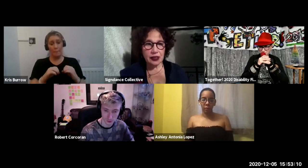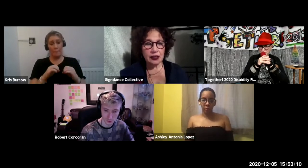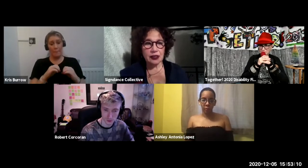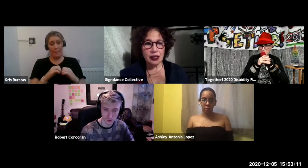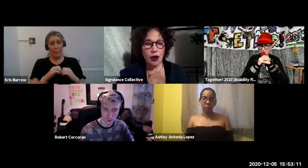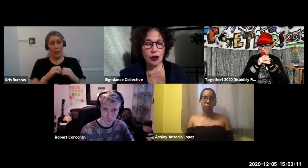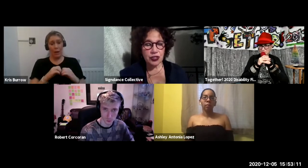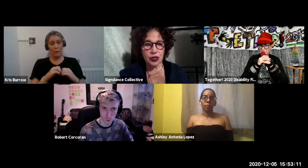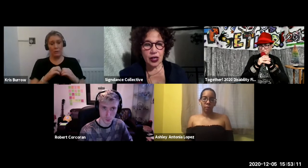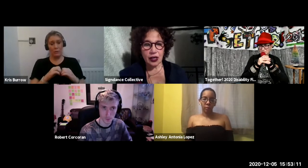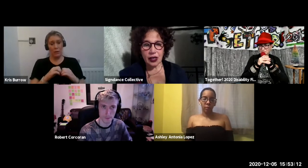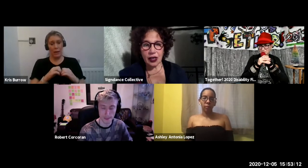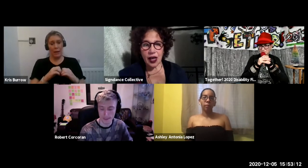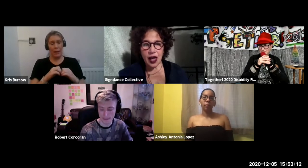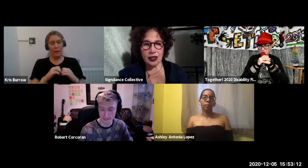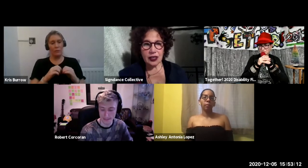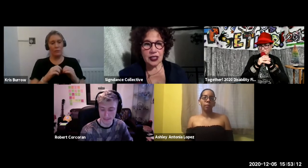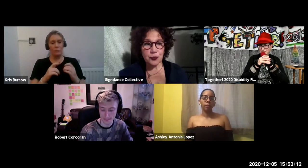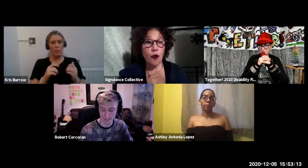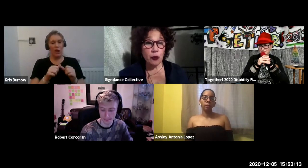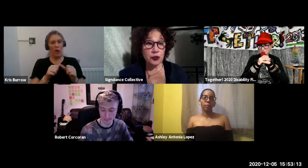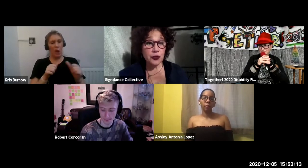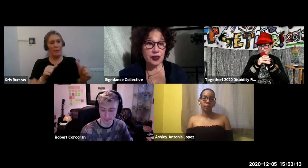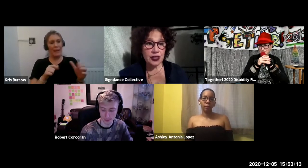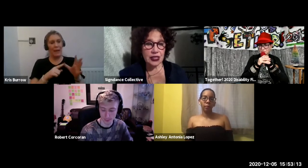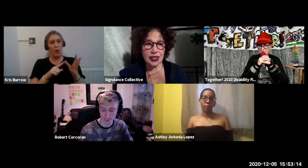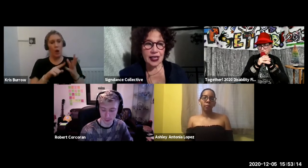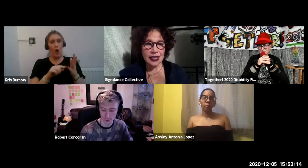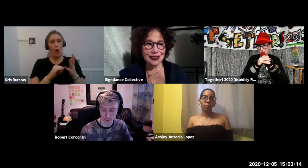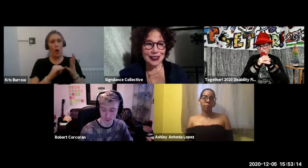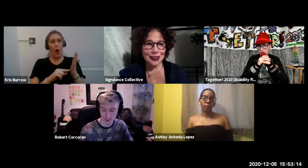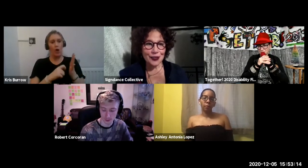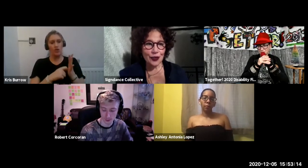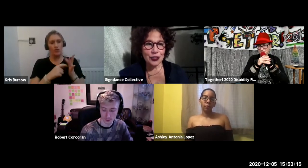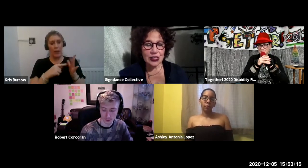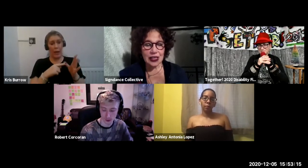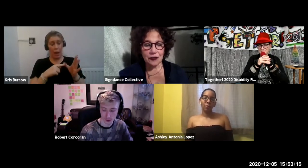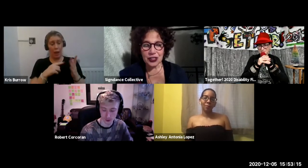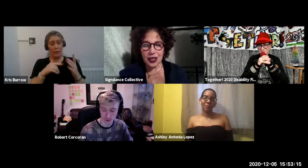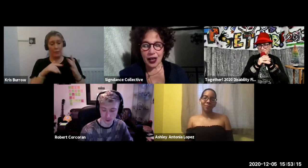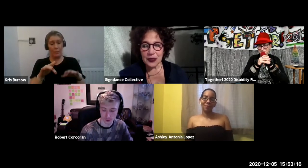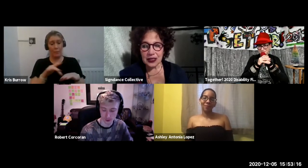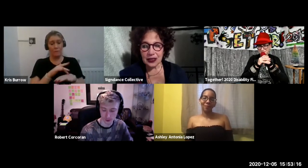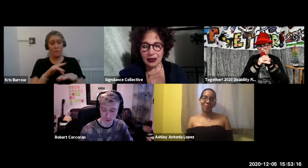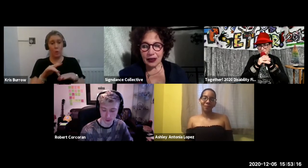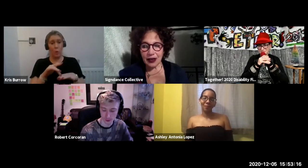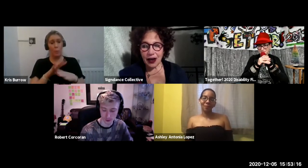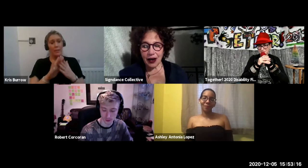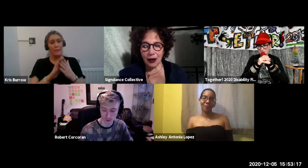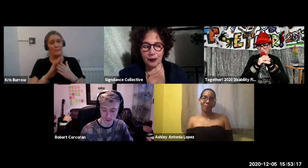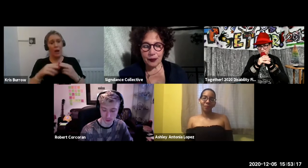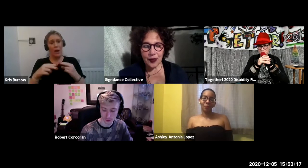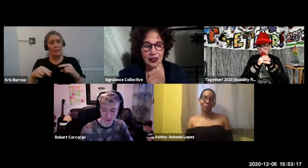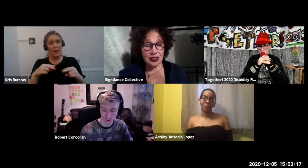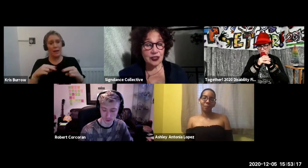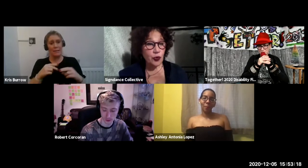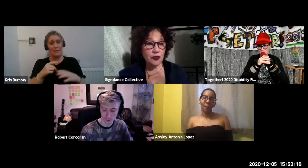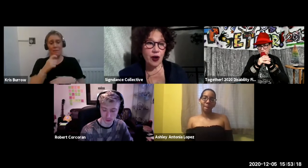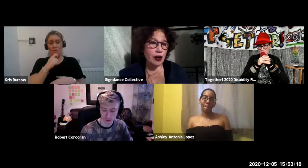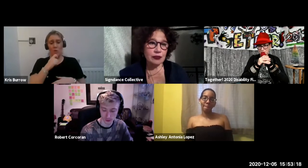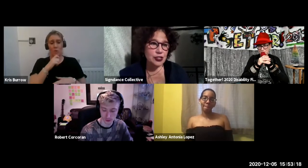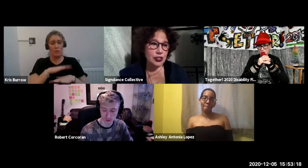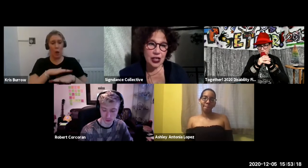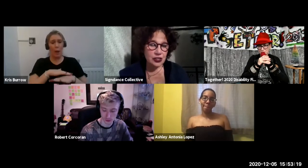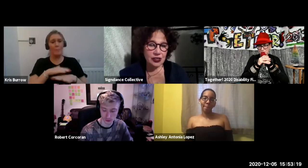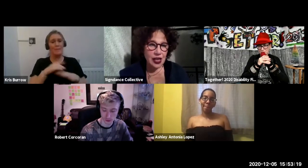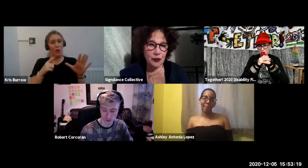company in Austria. And he's performed with Signdance Collective in Austria several times. and is one of